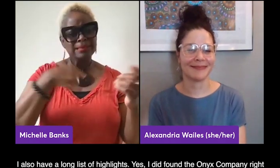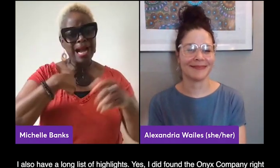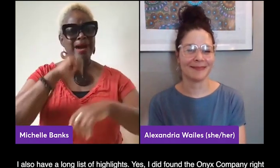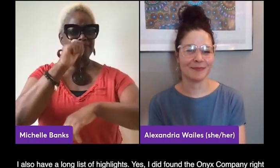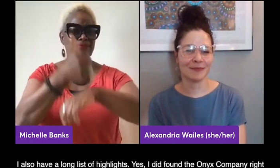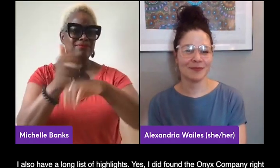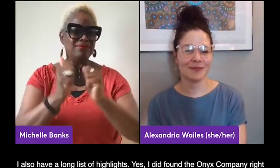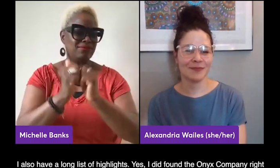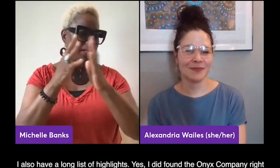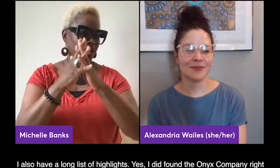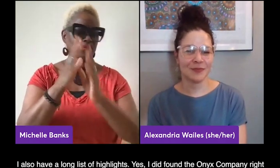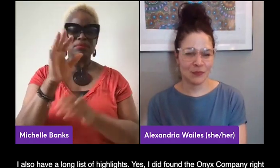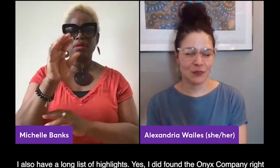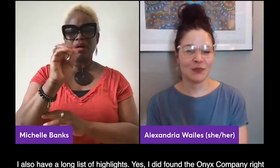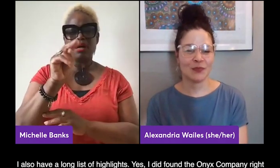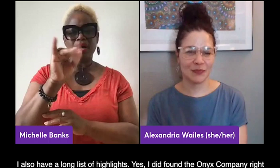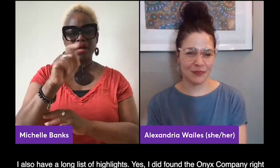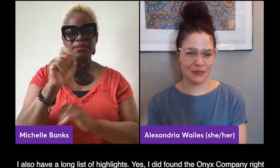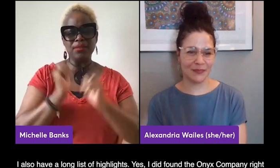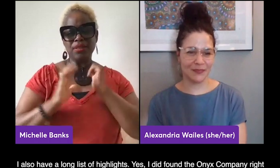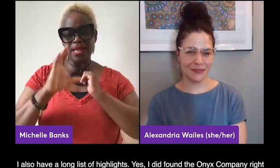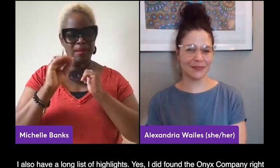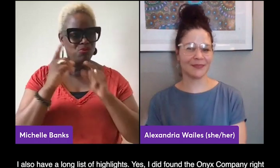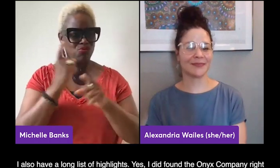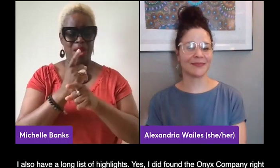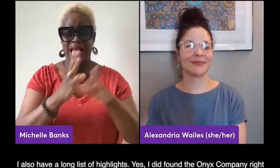Yes, I did found the Onyx Company